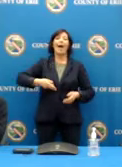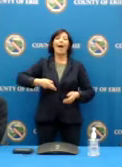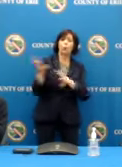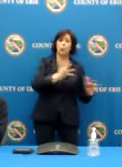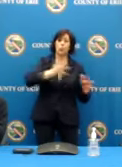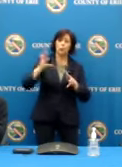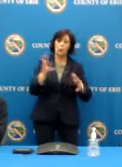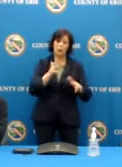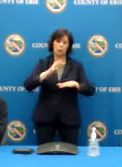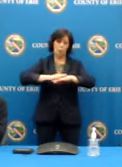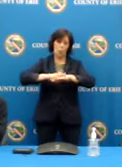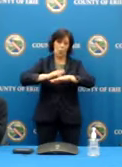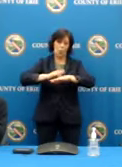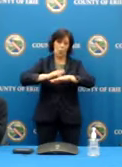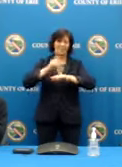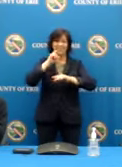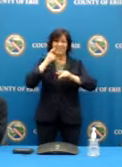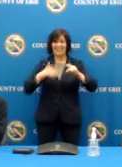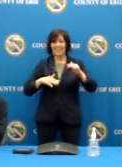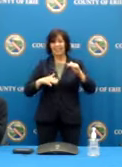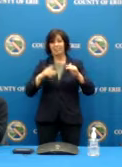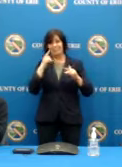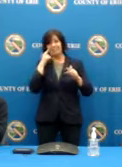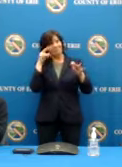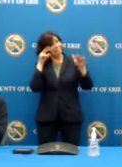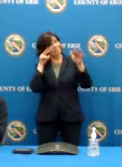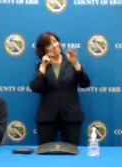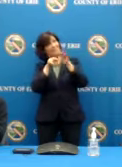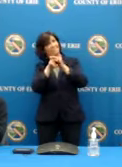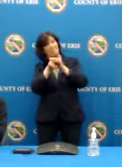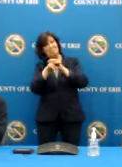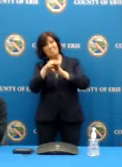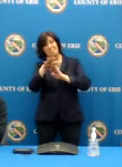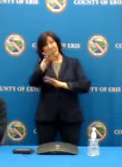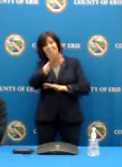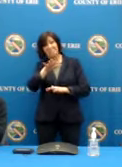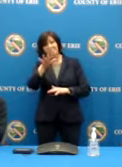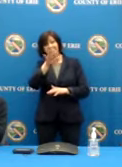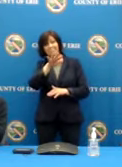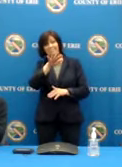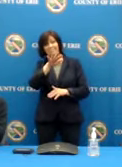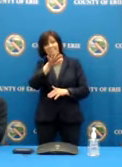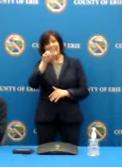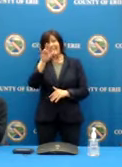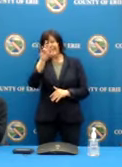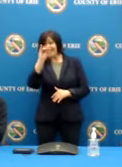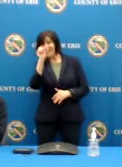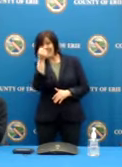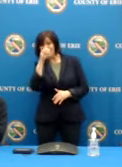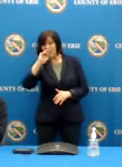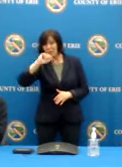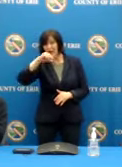fairly high wind gusts being projected into the mid to lower